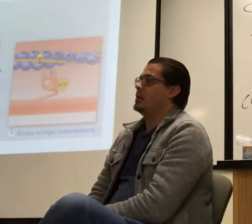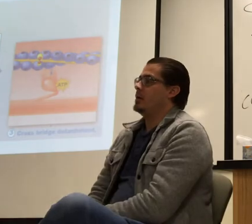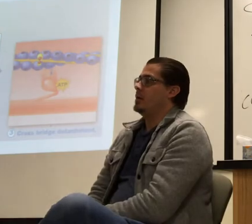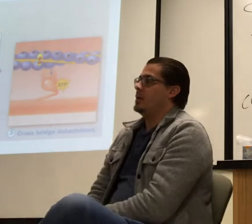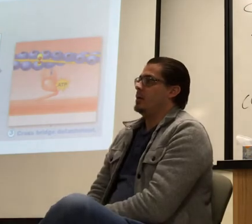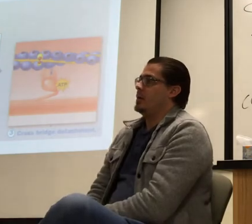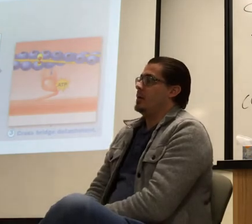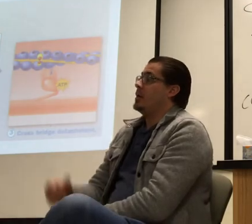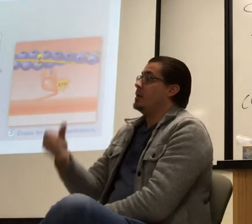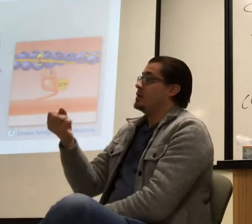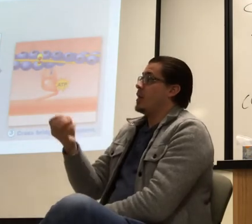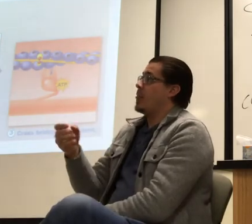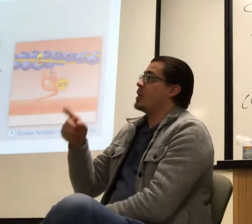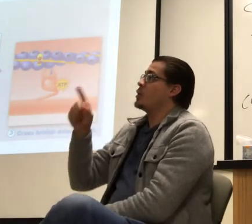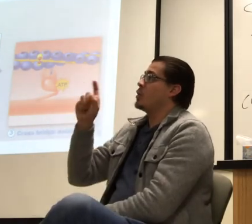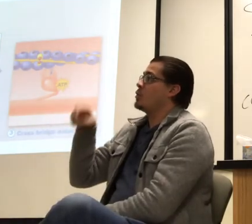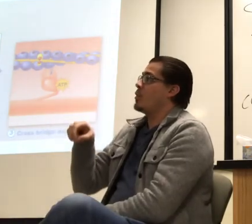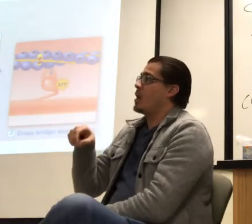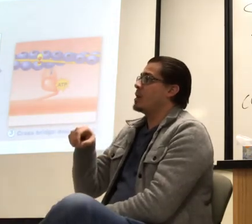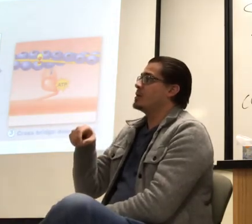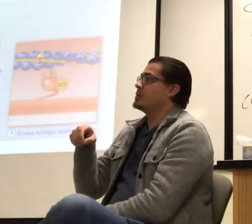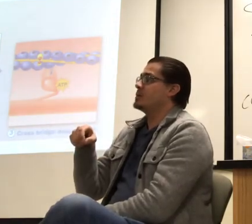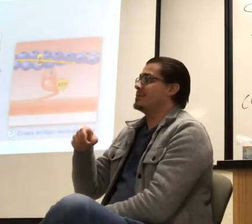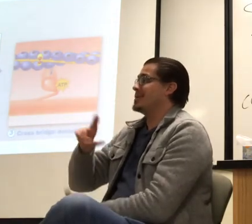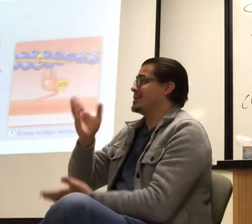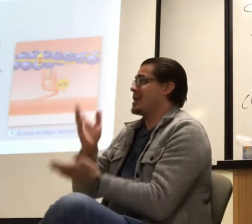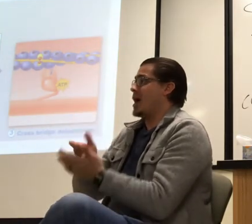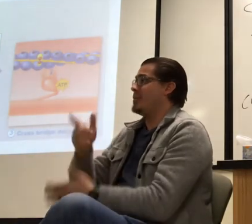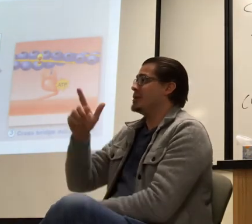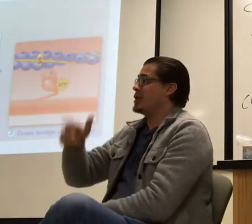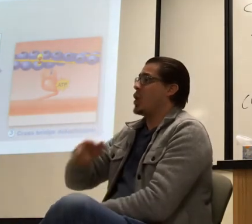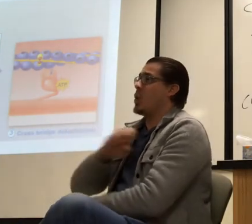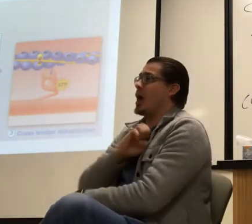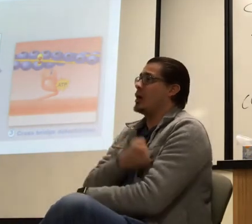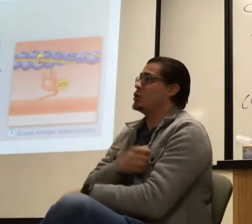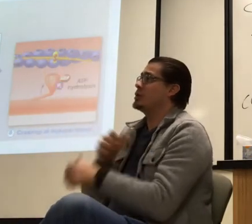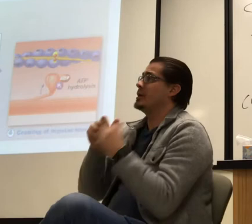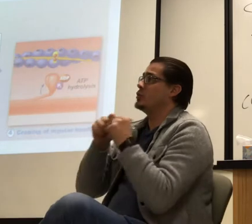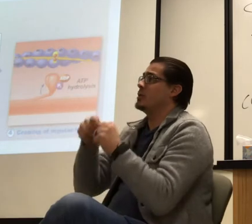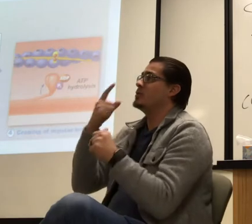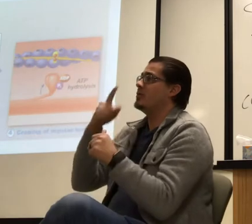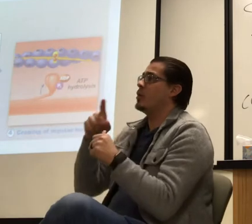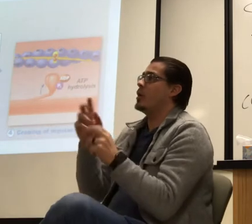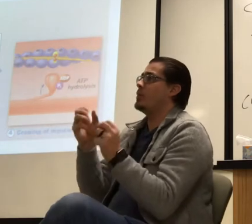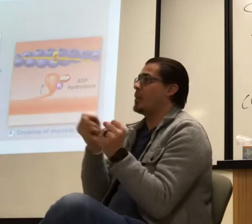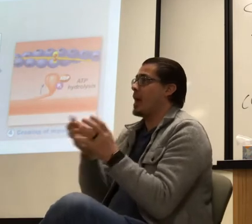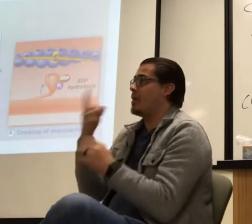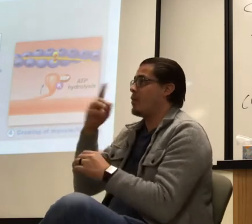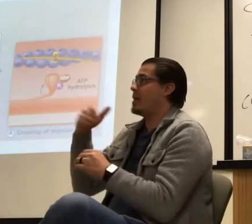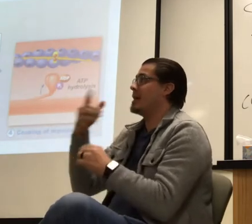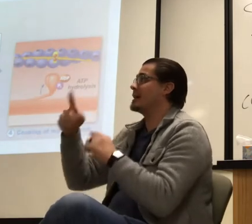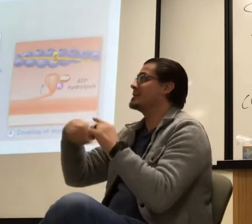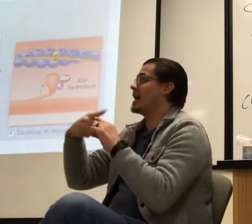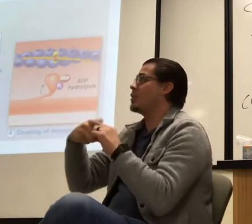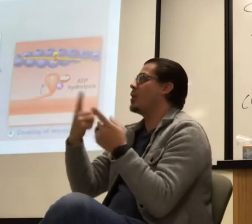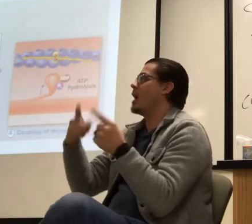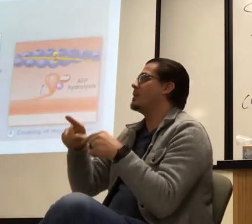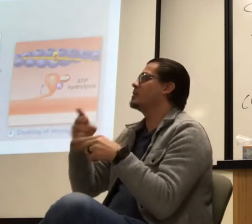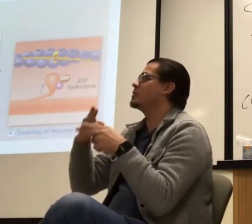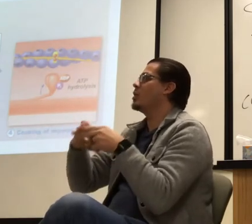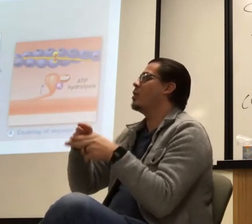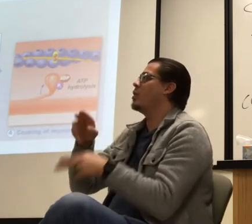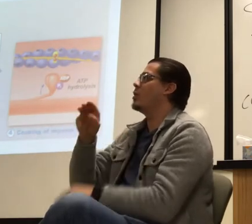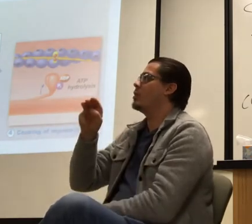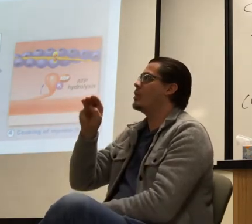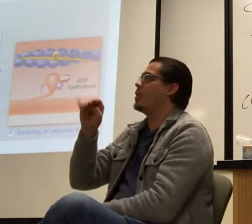So you have to get out of this low energy configuration to get ready for the next cycle. And so what happens is they call this the